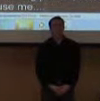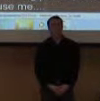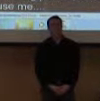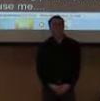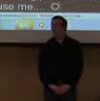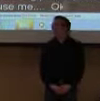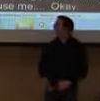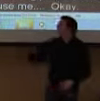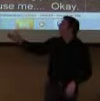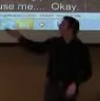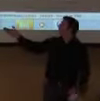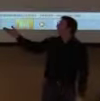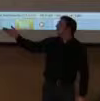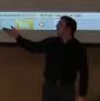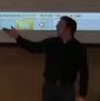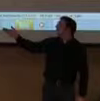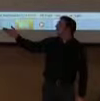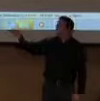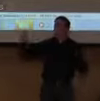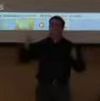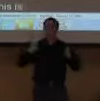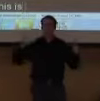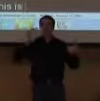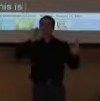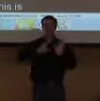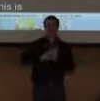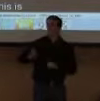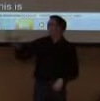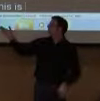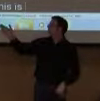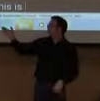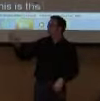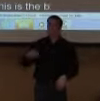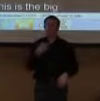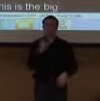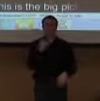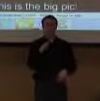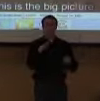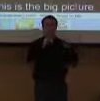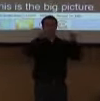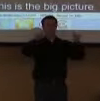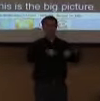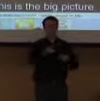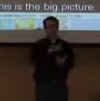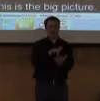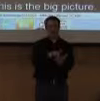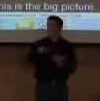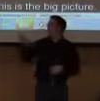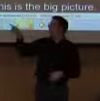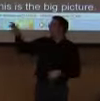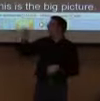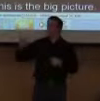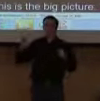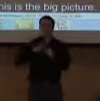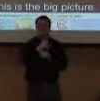Okay, so this is the big picture, so to speak. The blue triangle in the middle represents the whole